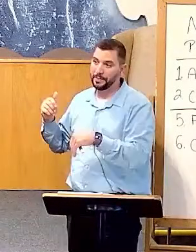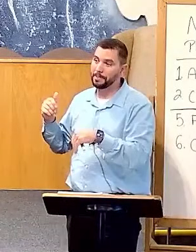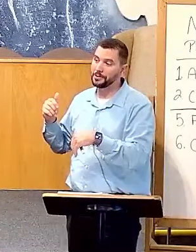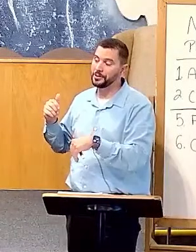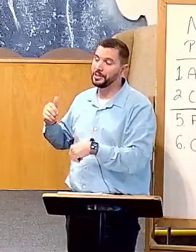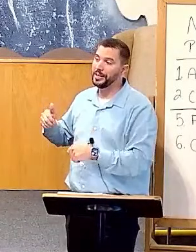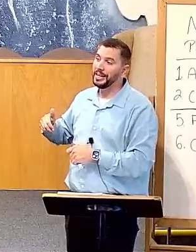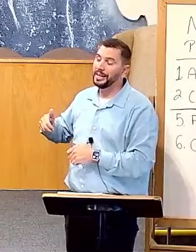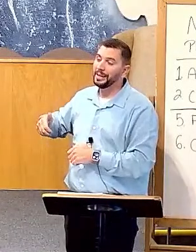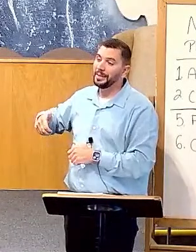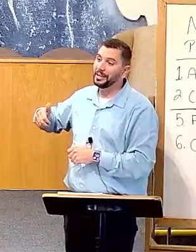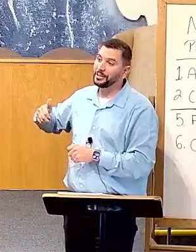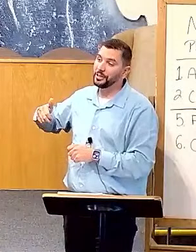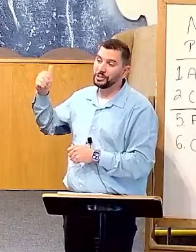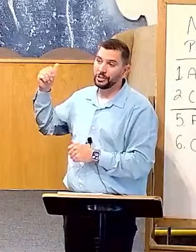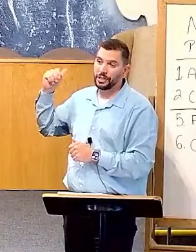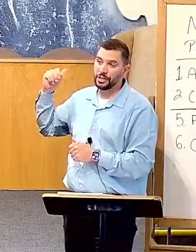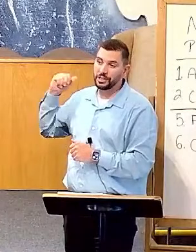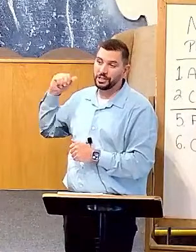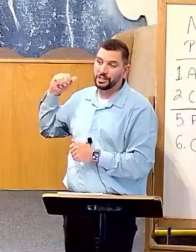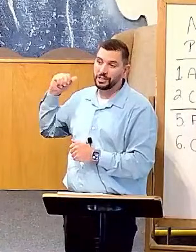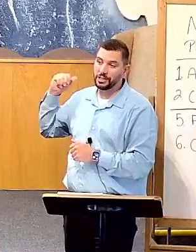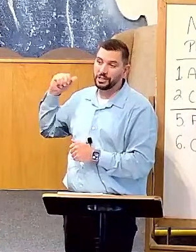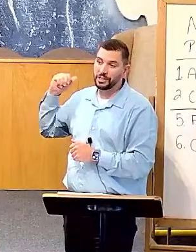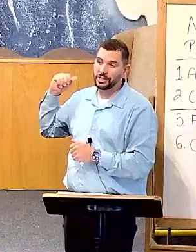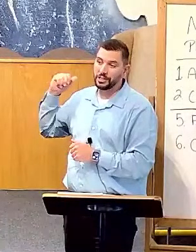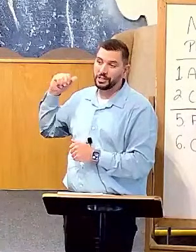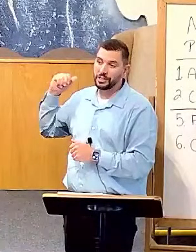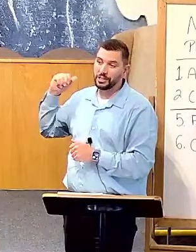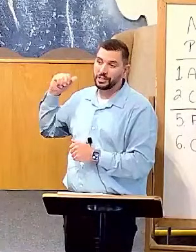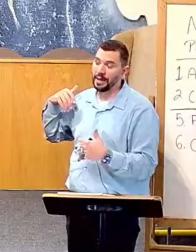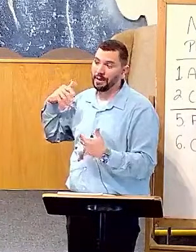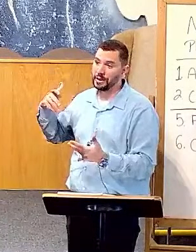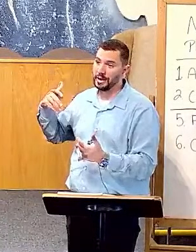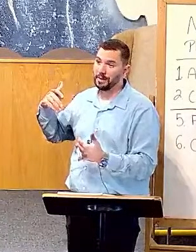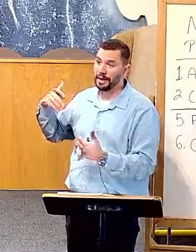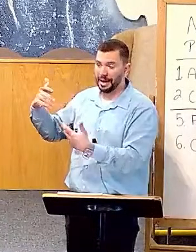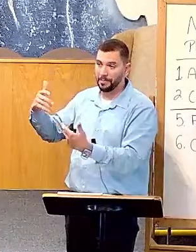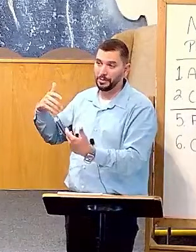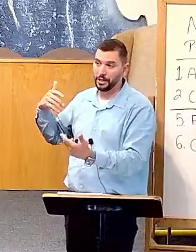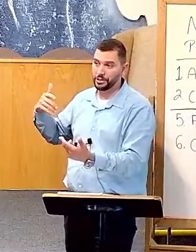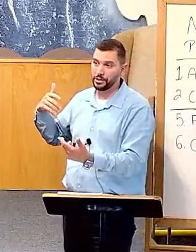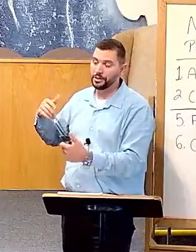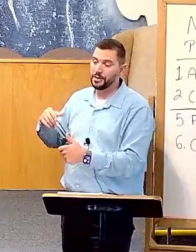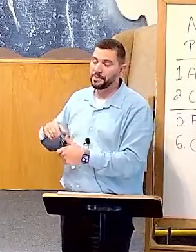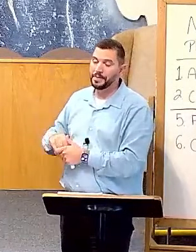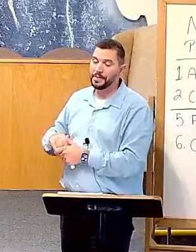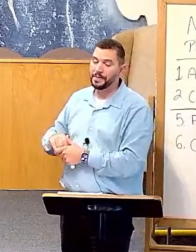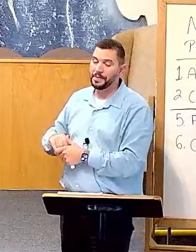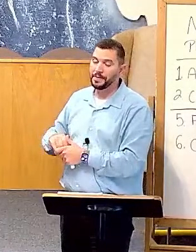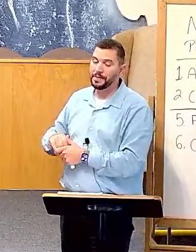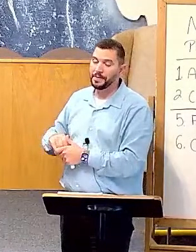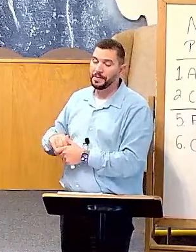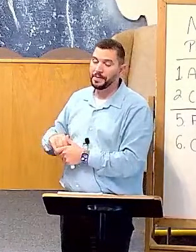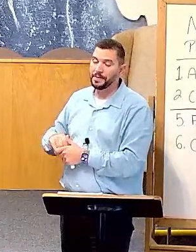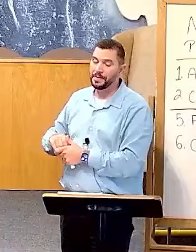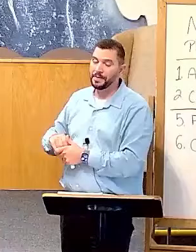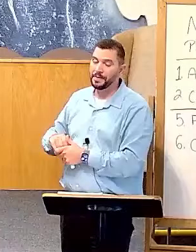church. That church just got planted back in March when they officially became a church. Pastor there is a good friend of mine. We meet on a